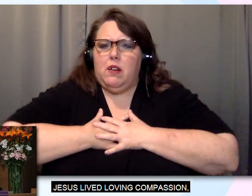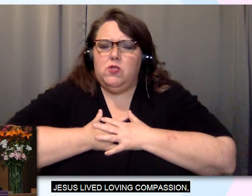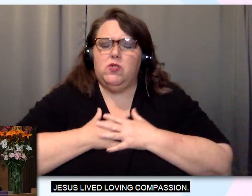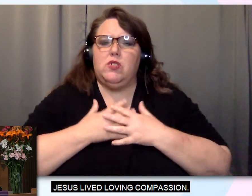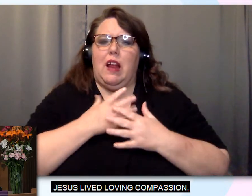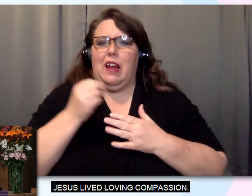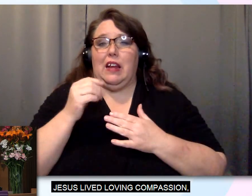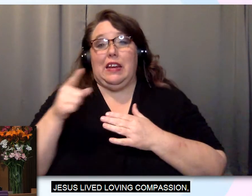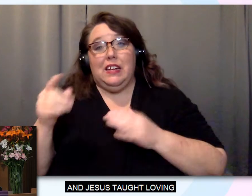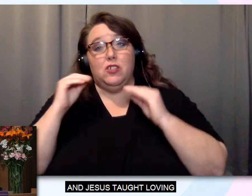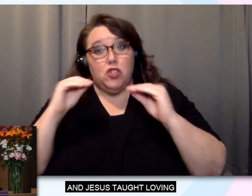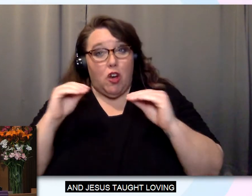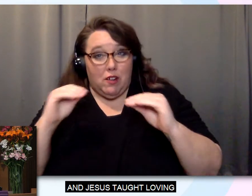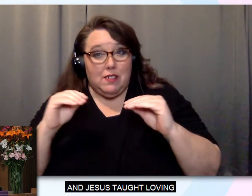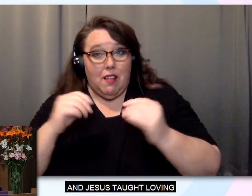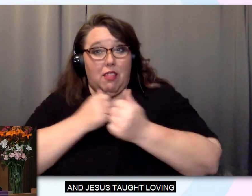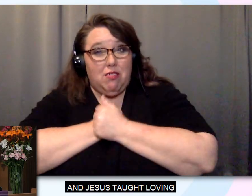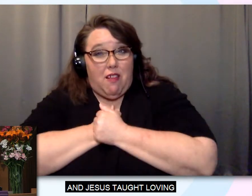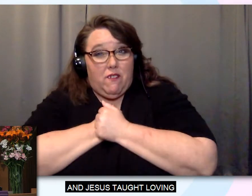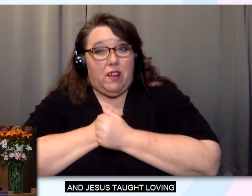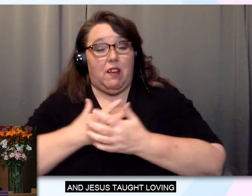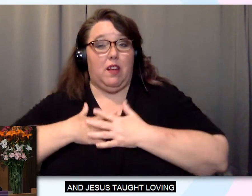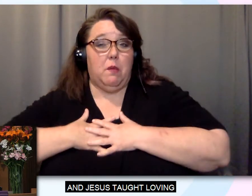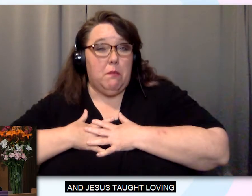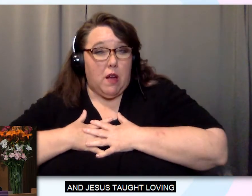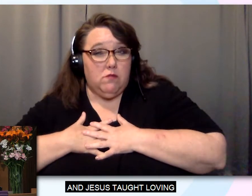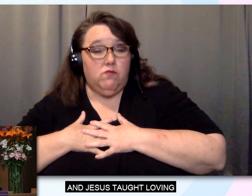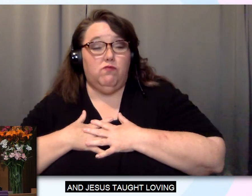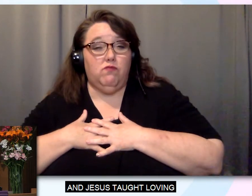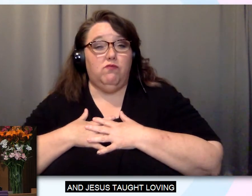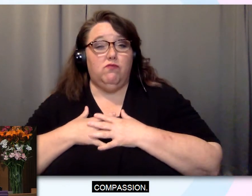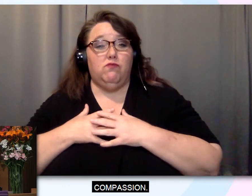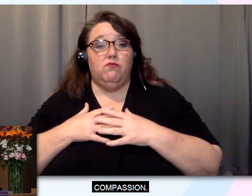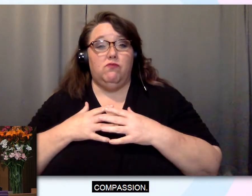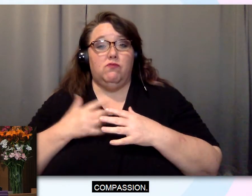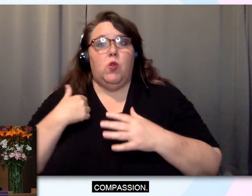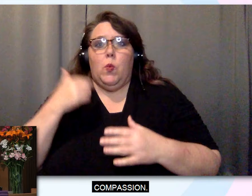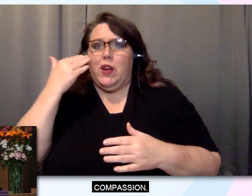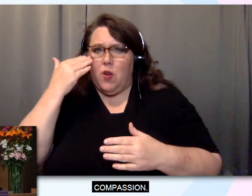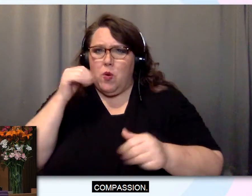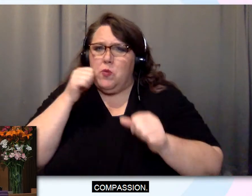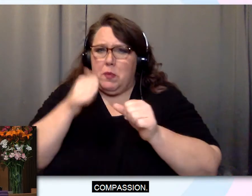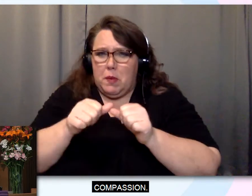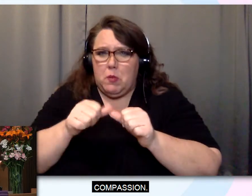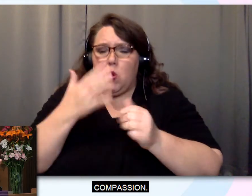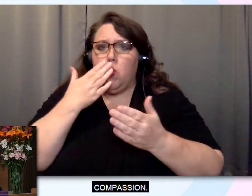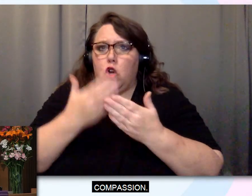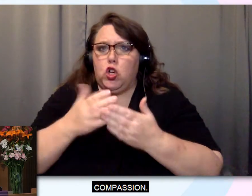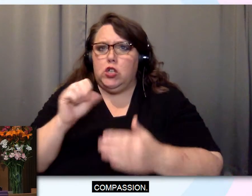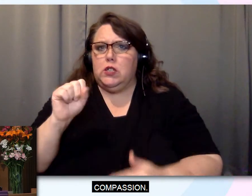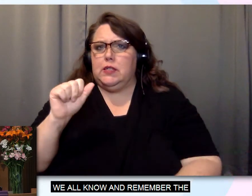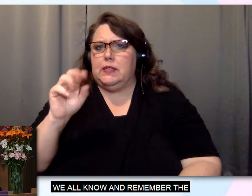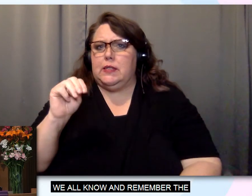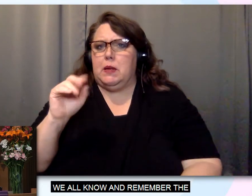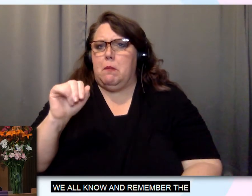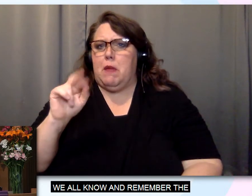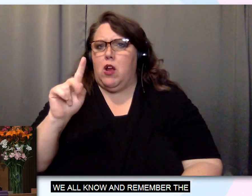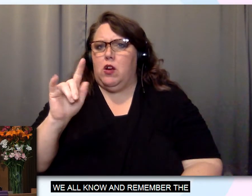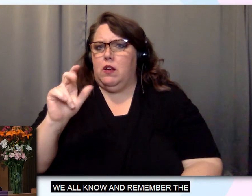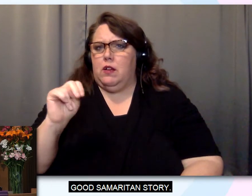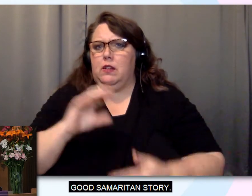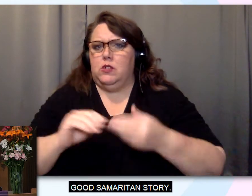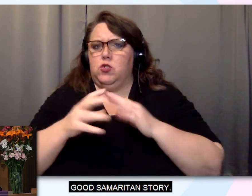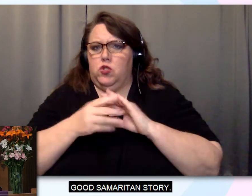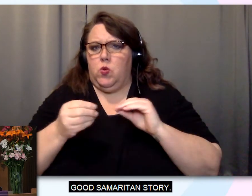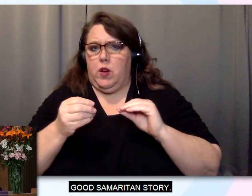compassion. And Jesus taught loving compassion. We all know and remember the Good